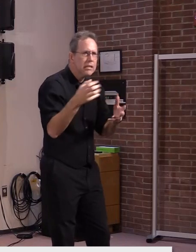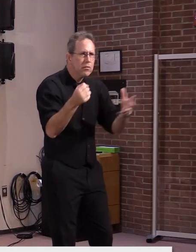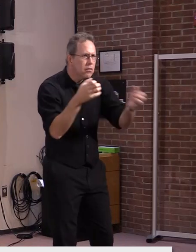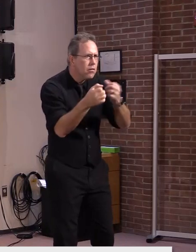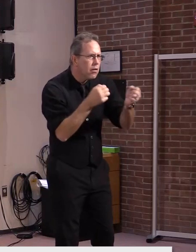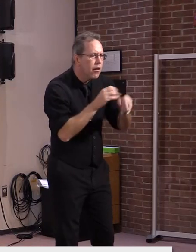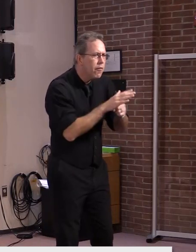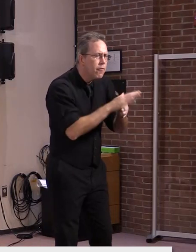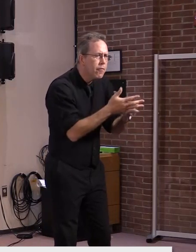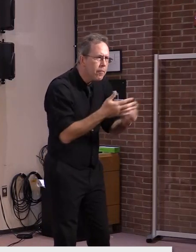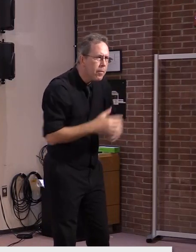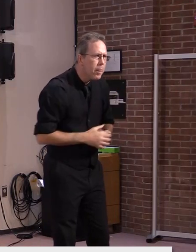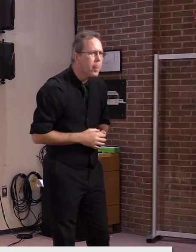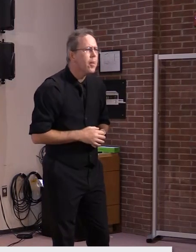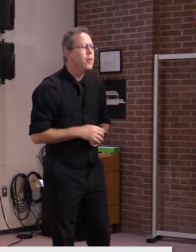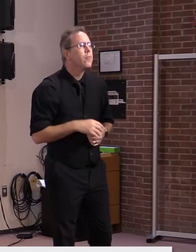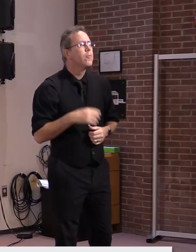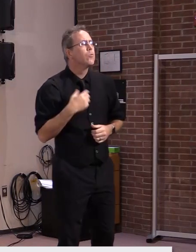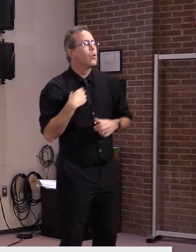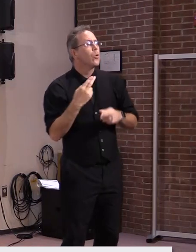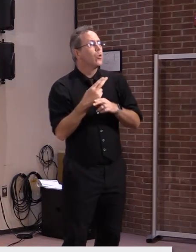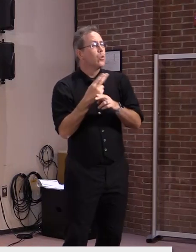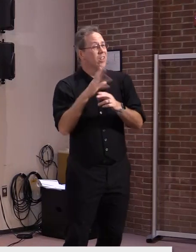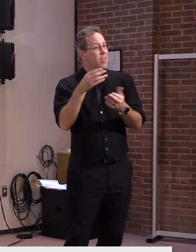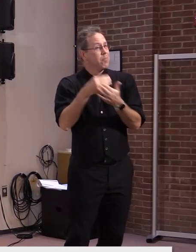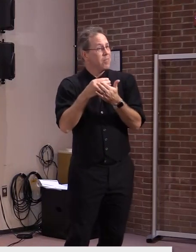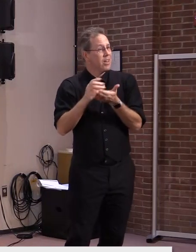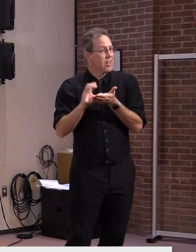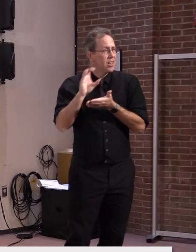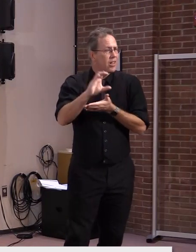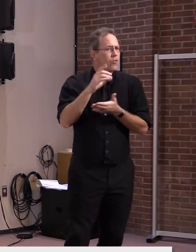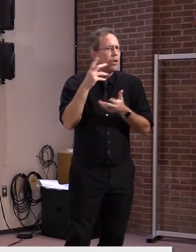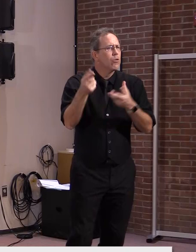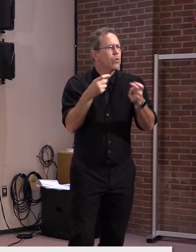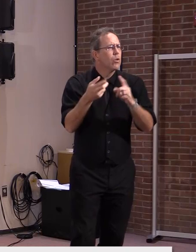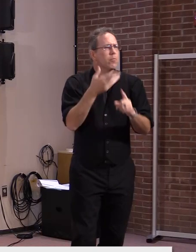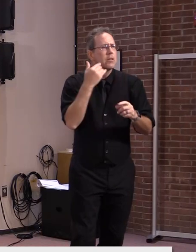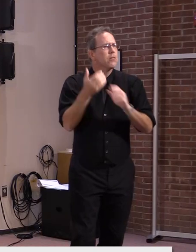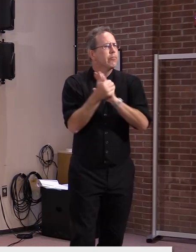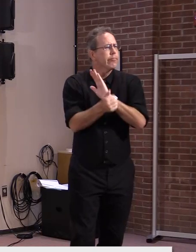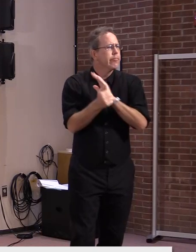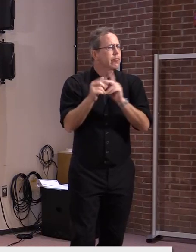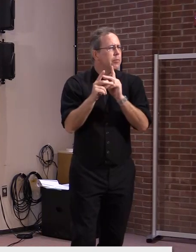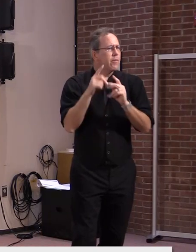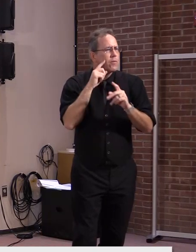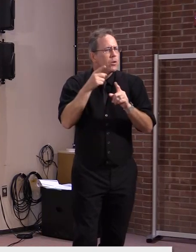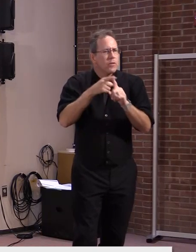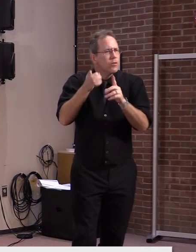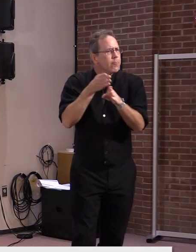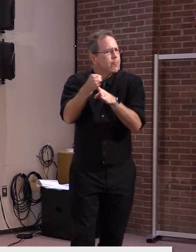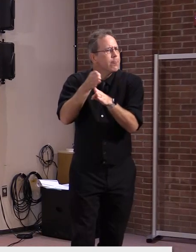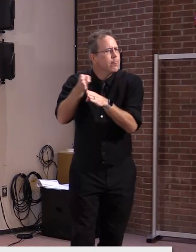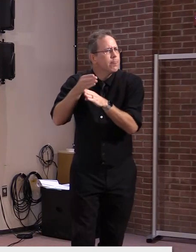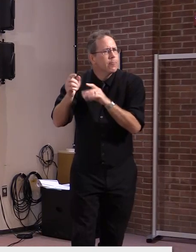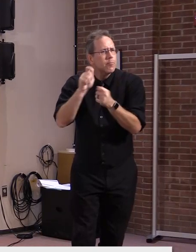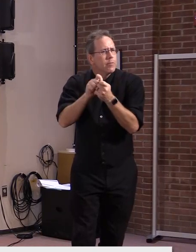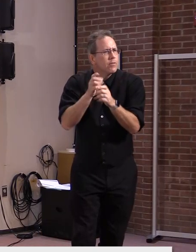and the most talented people that we can, especially in those specialty areas where we need